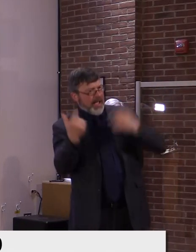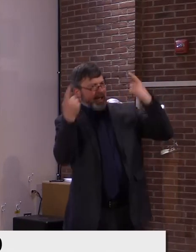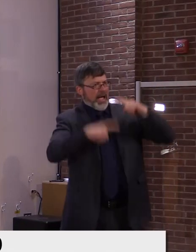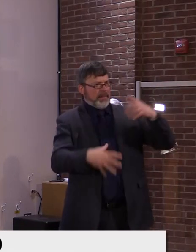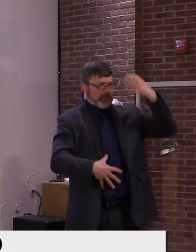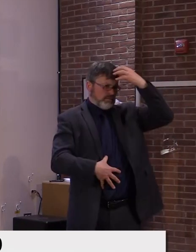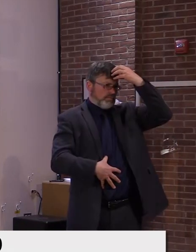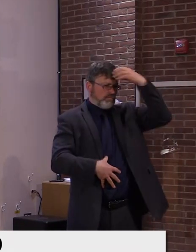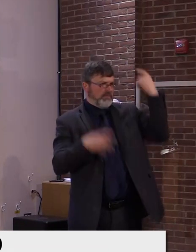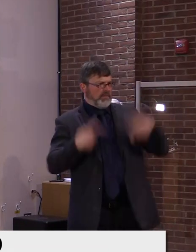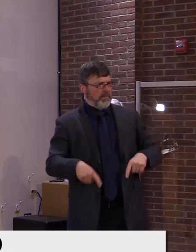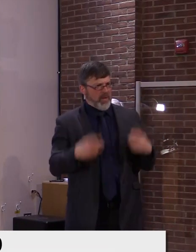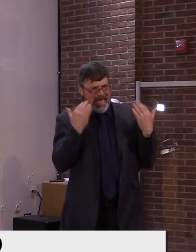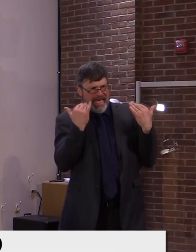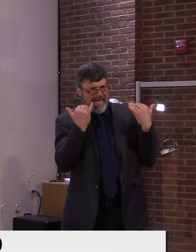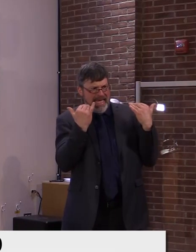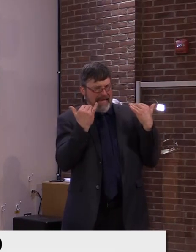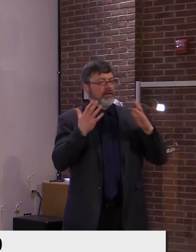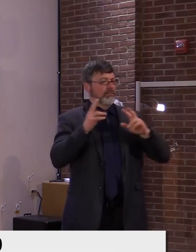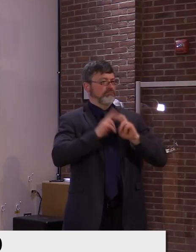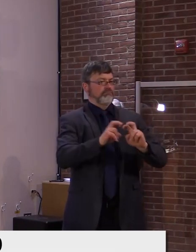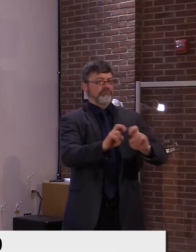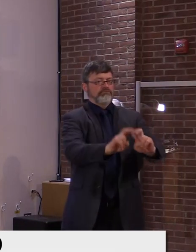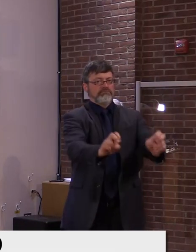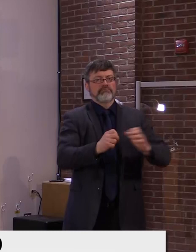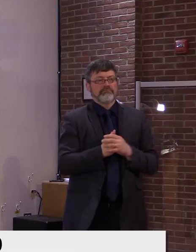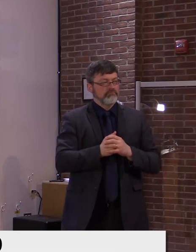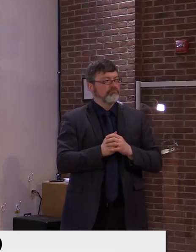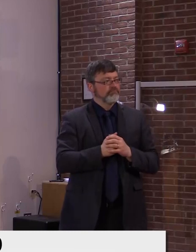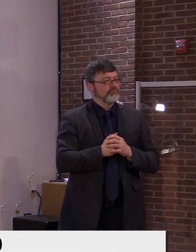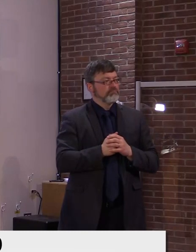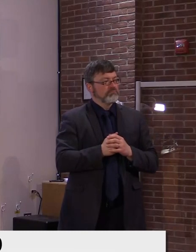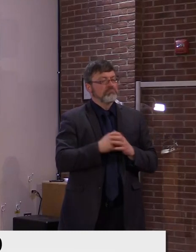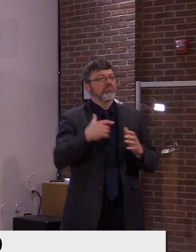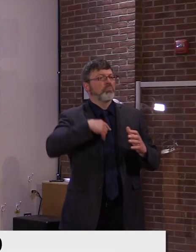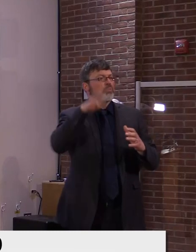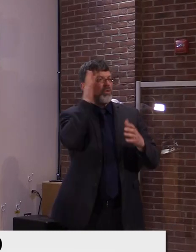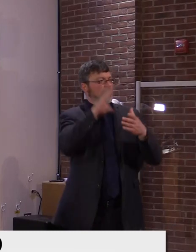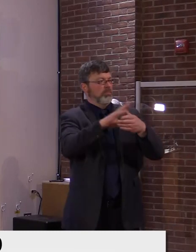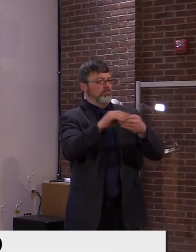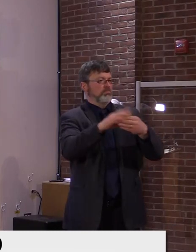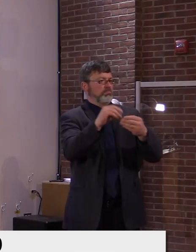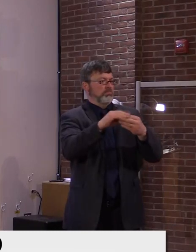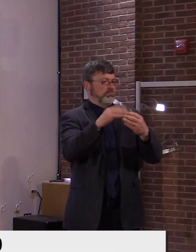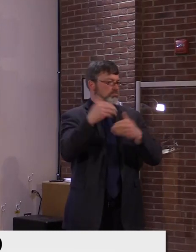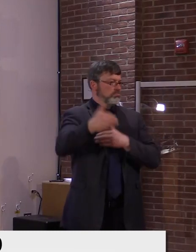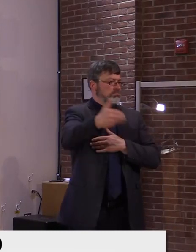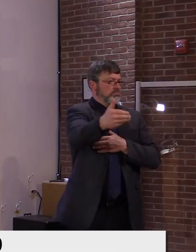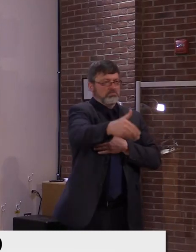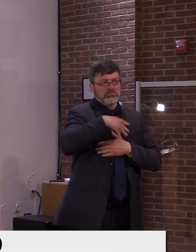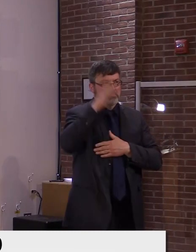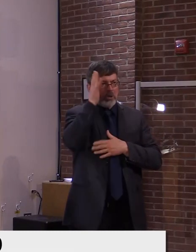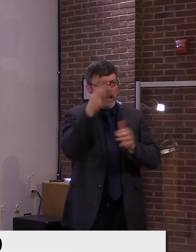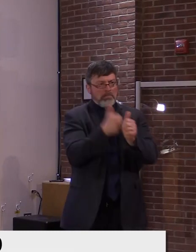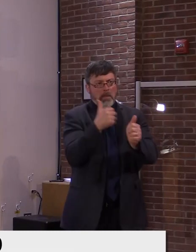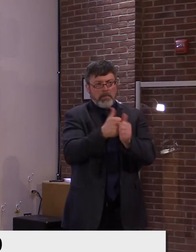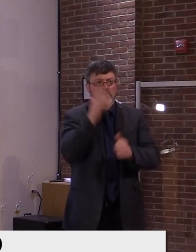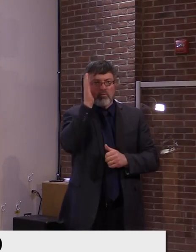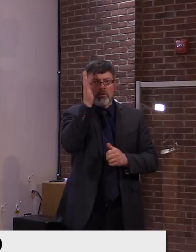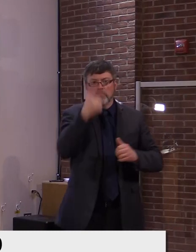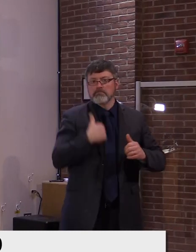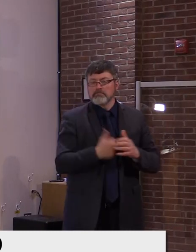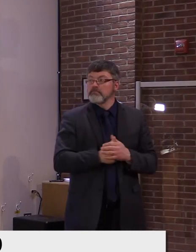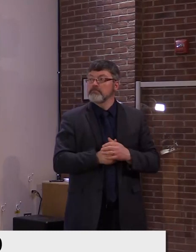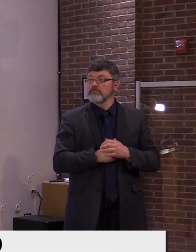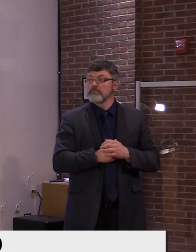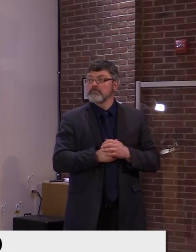everyone informed, as we have throughout the pandemic, about all the many ups and downs that might occur. You can stay up to date